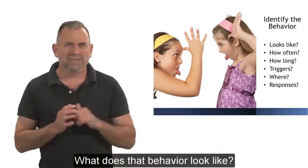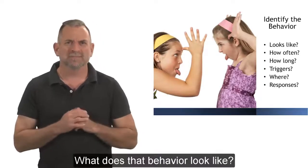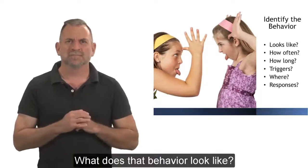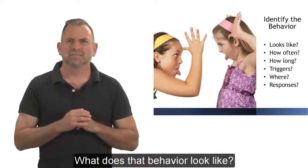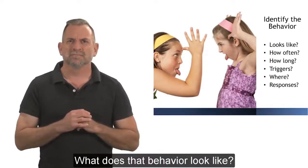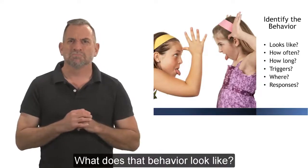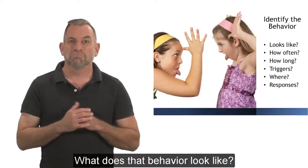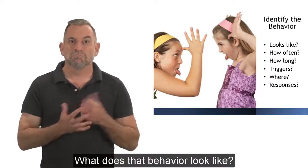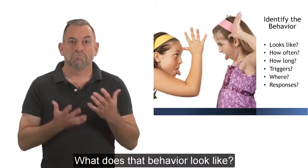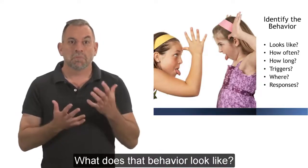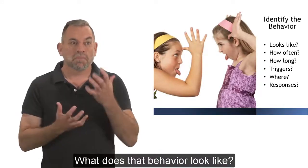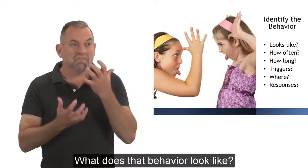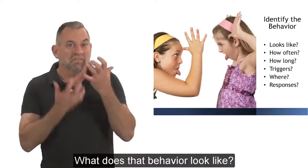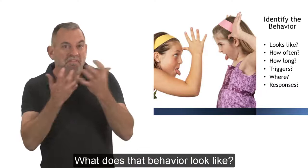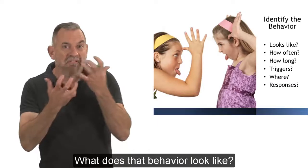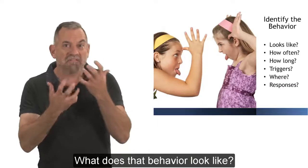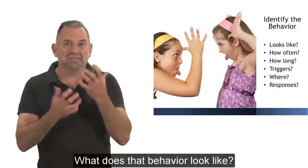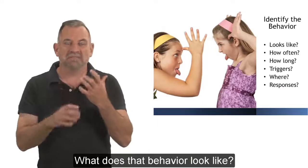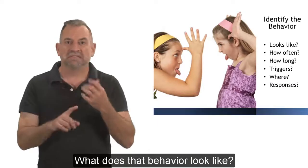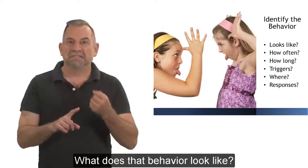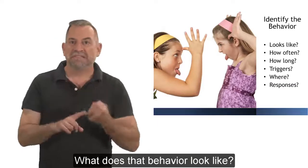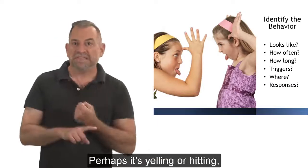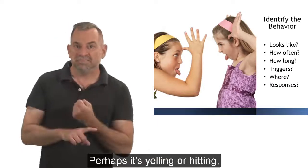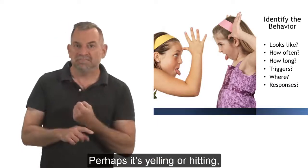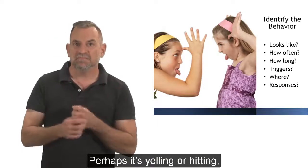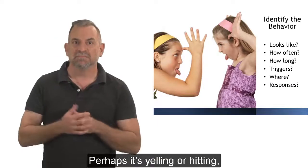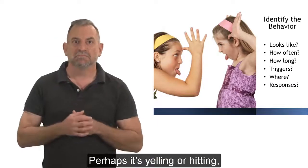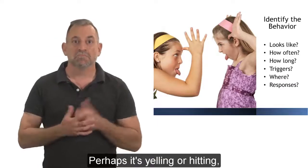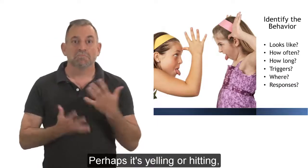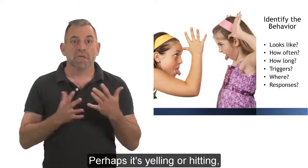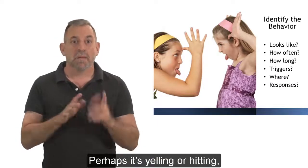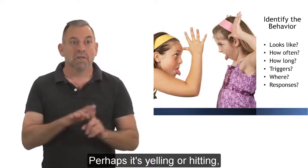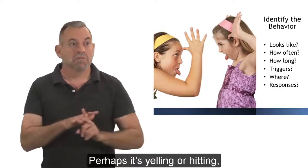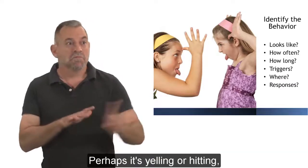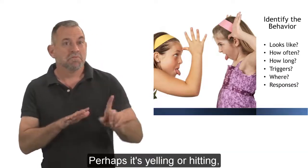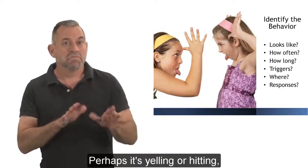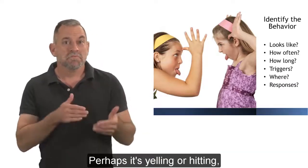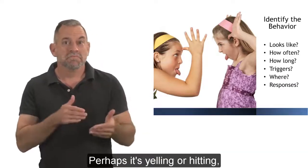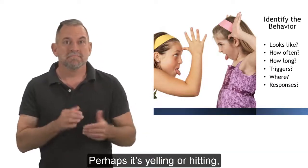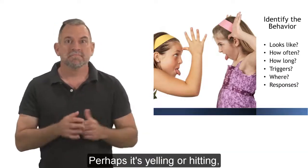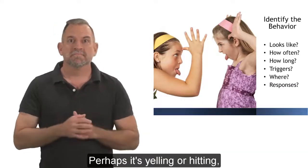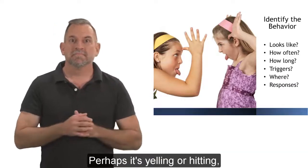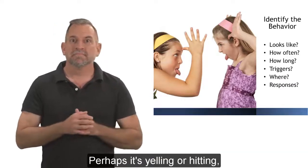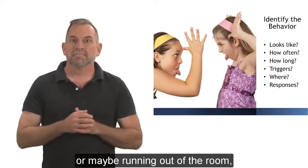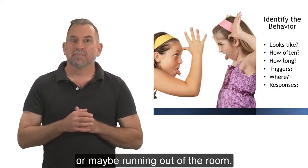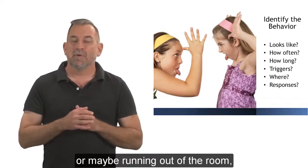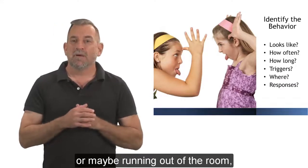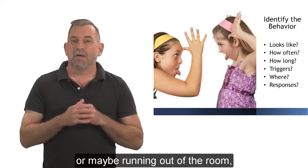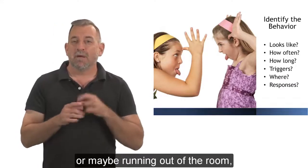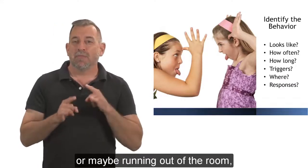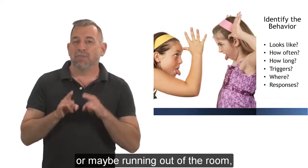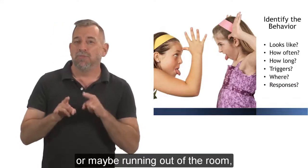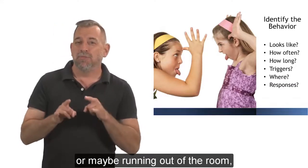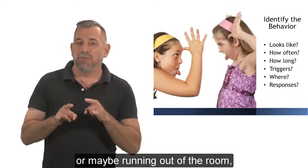What does that behavior look like? Perhaps it's yelling or hitting, or maybe running out of the